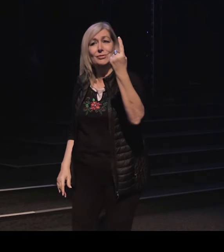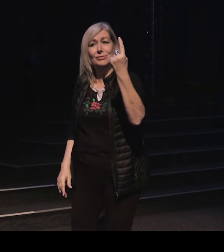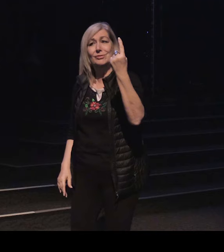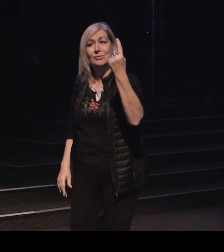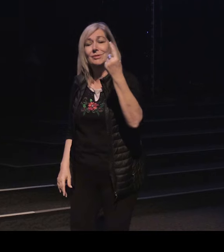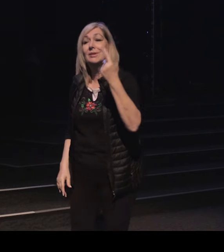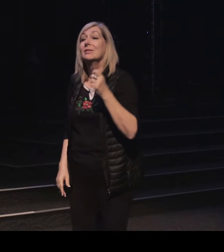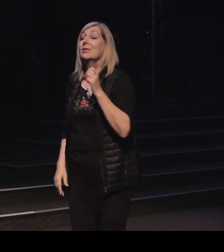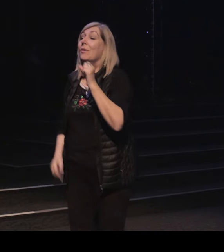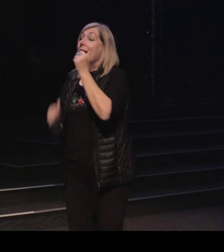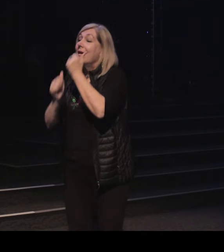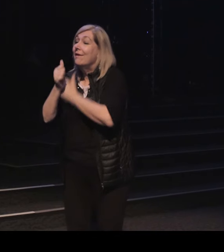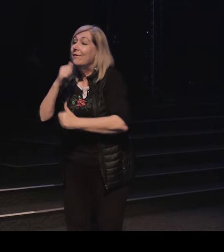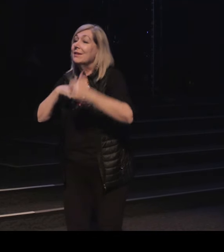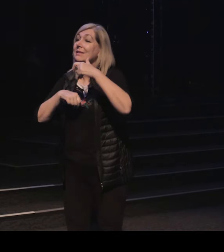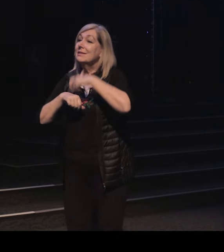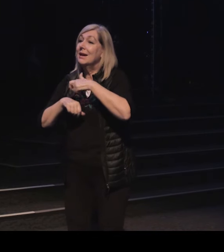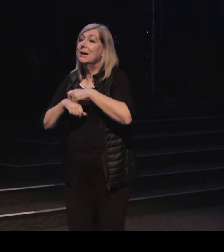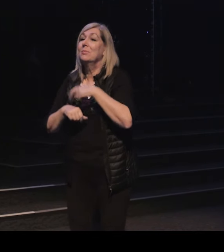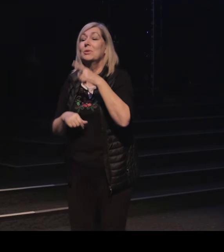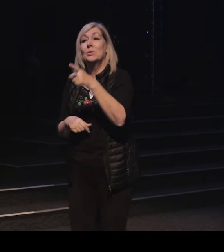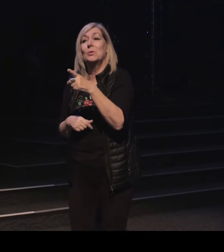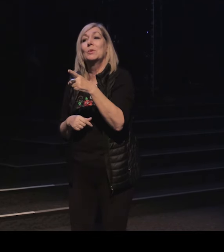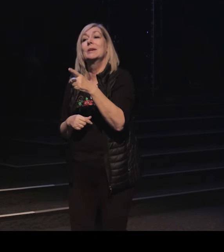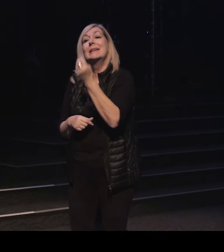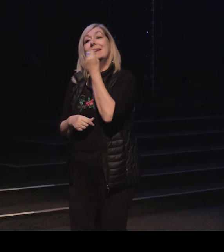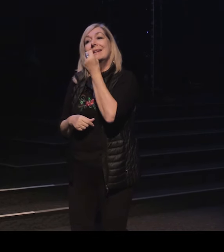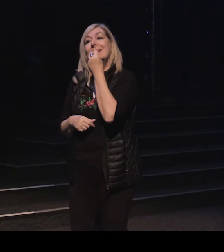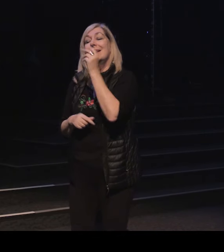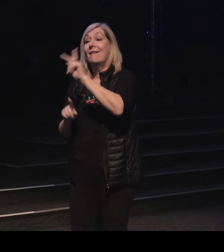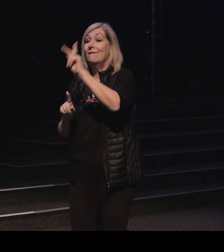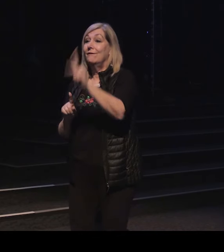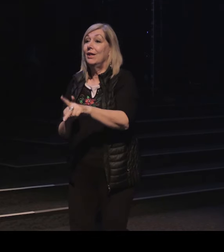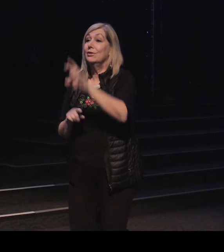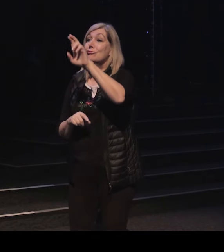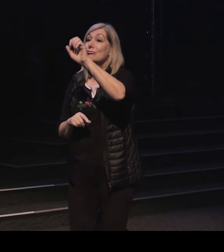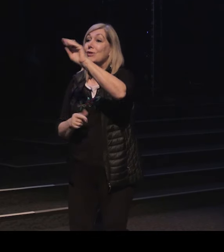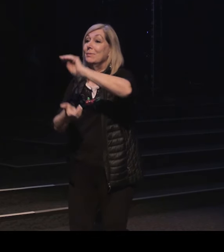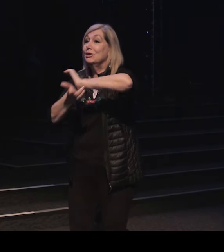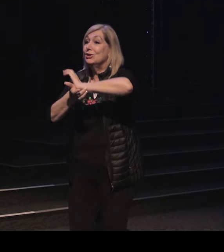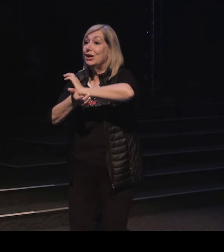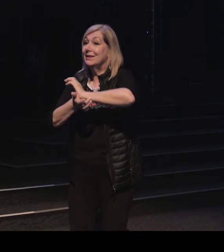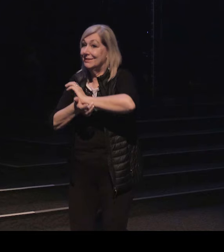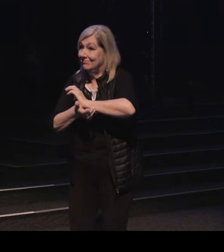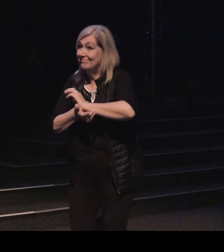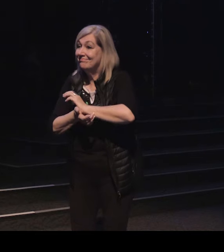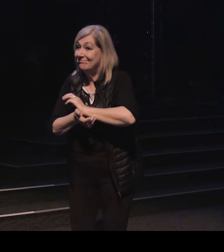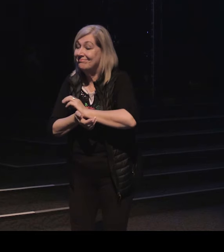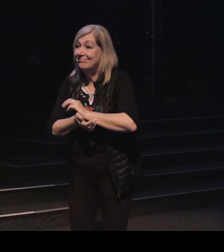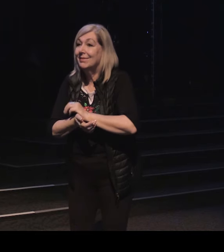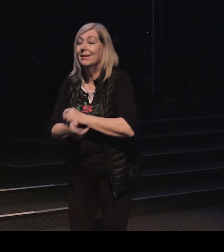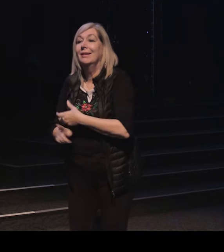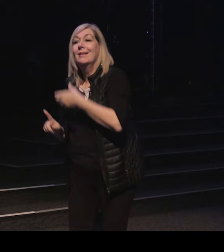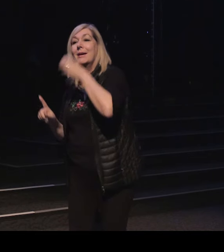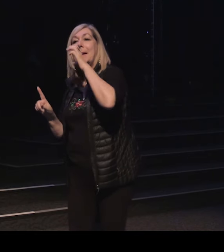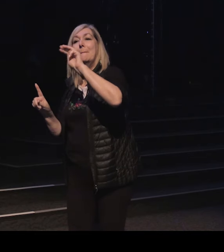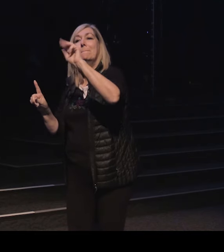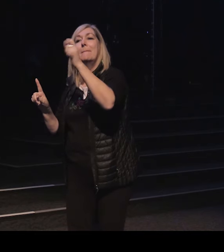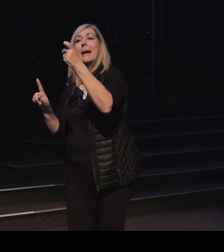every time you take a bite of Philadelphia cream cheese, sip a cup of Maxwell